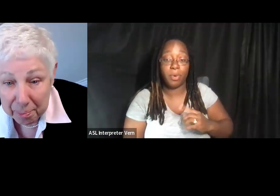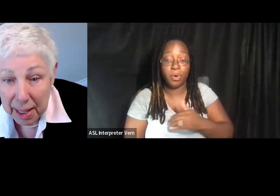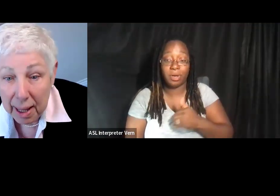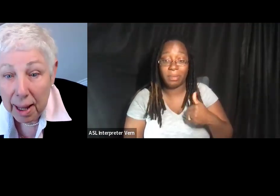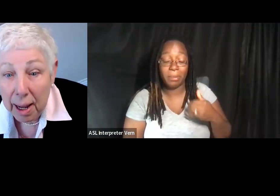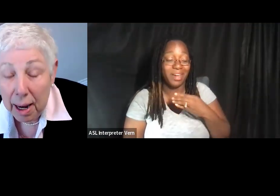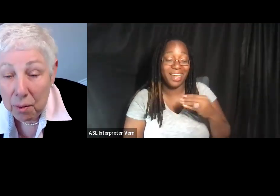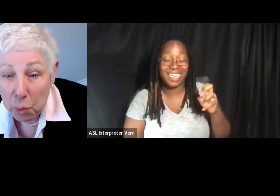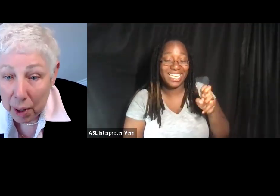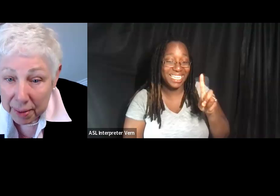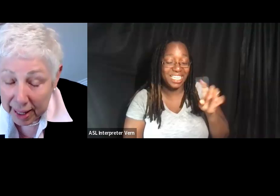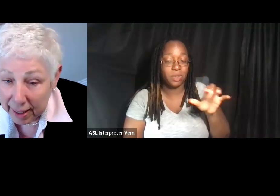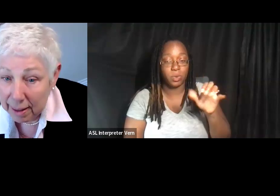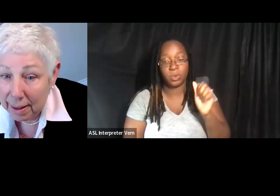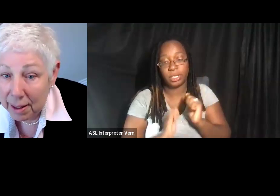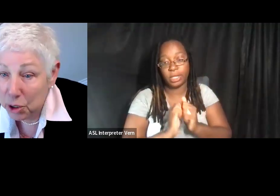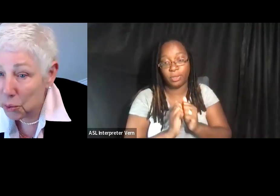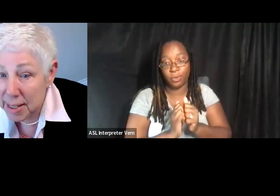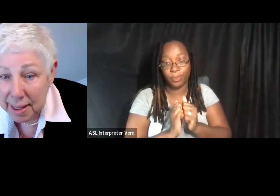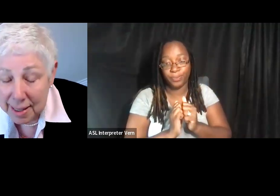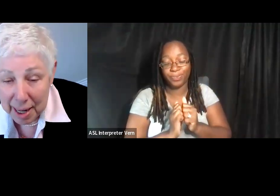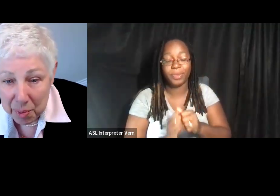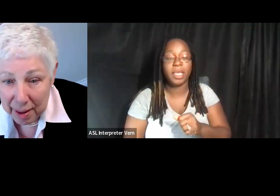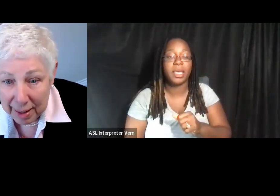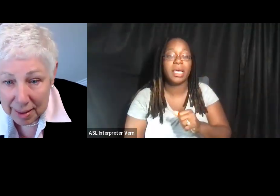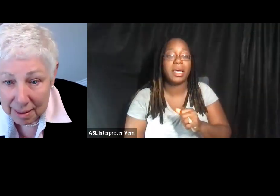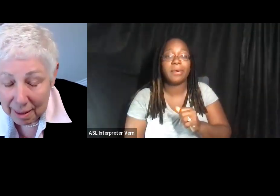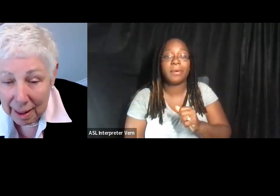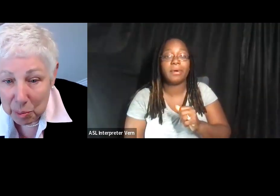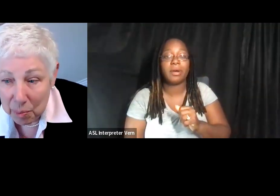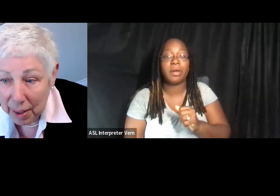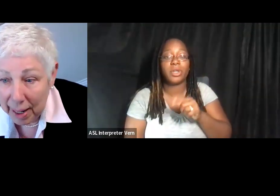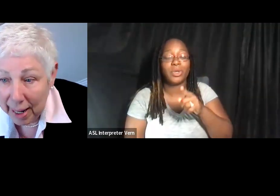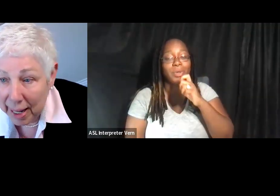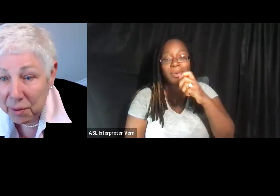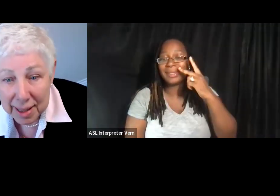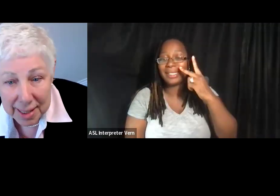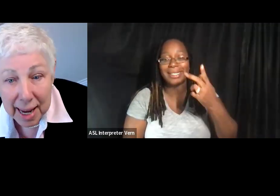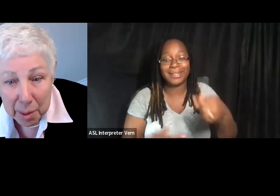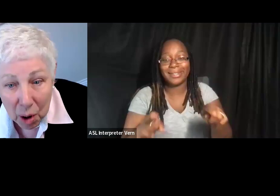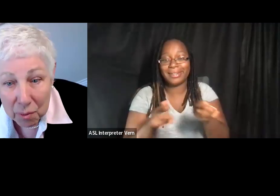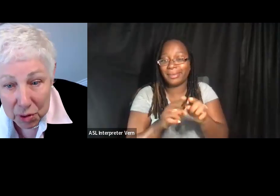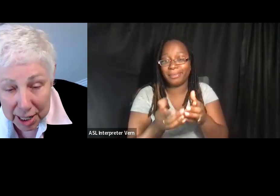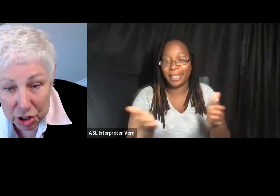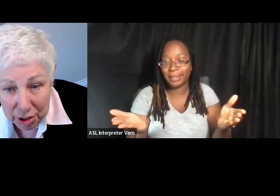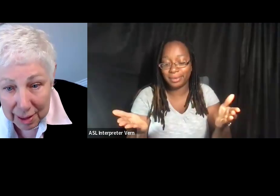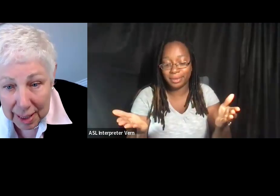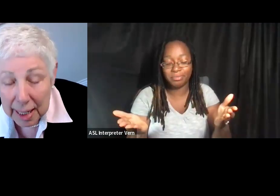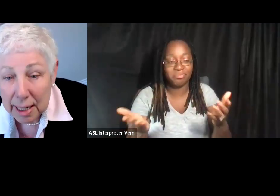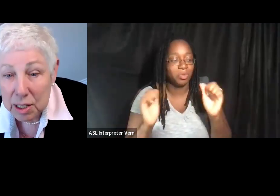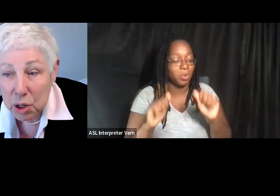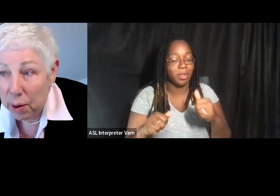together. For one thing, you don't see the same things, even in the same